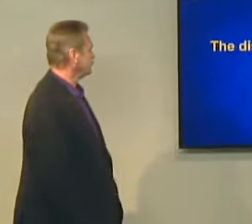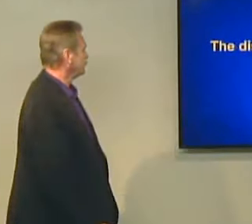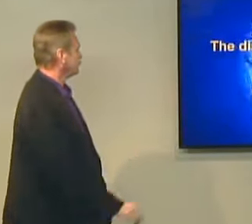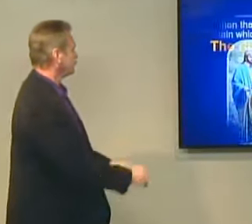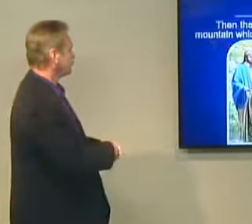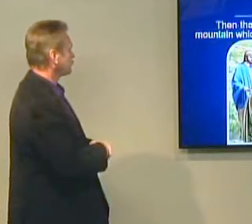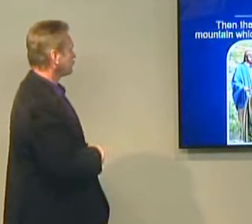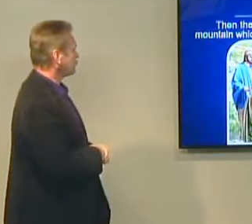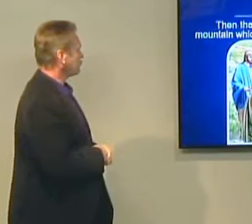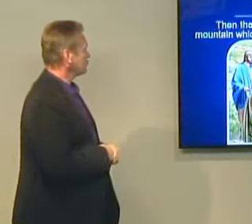Verse 16. 17.